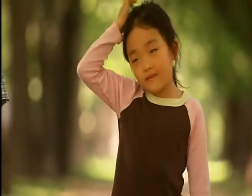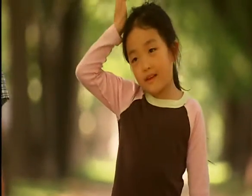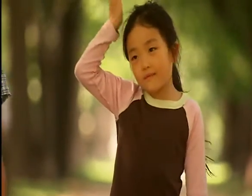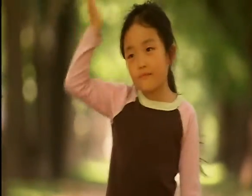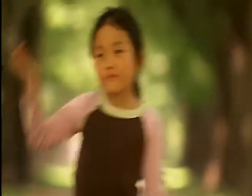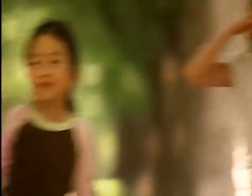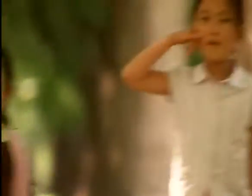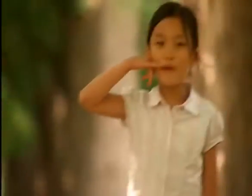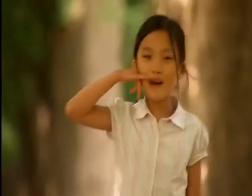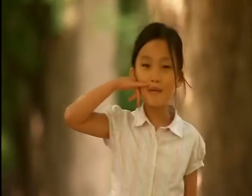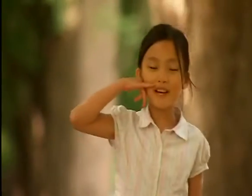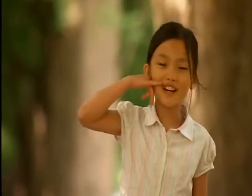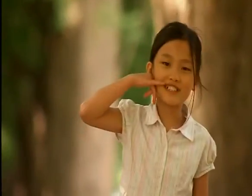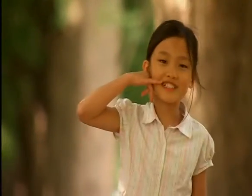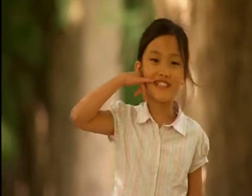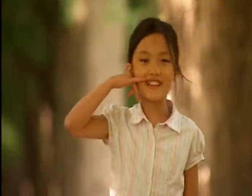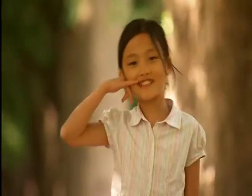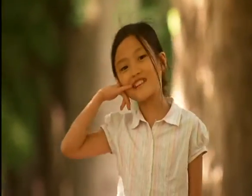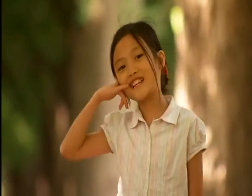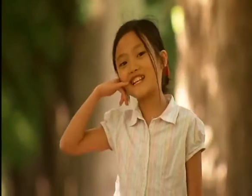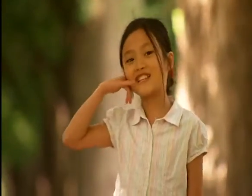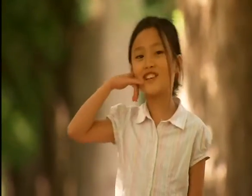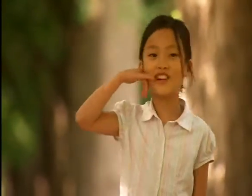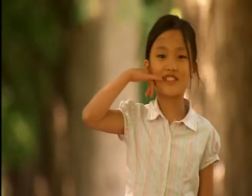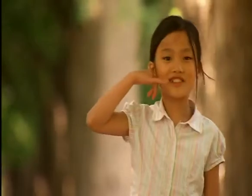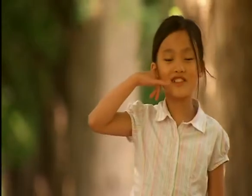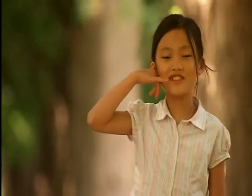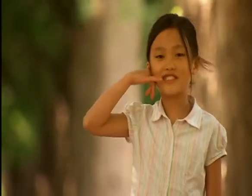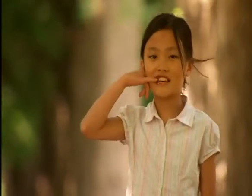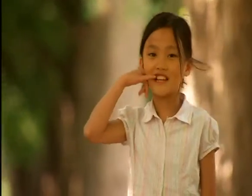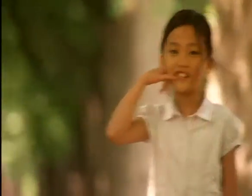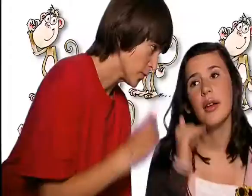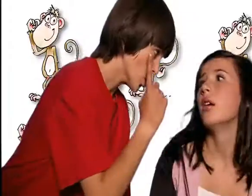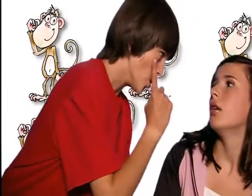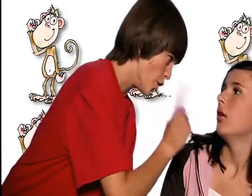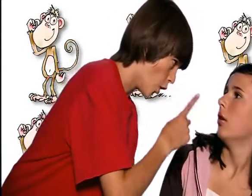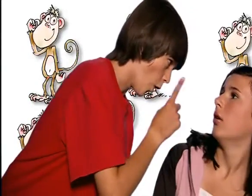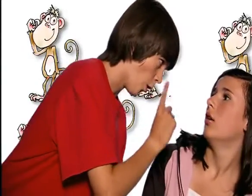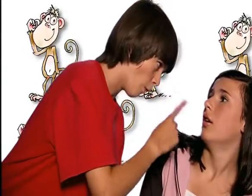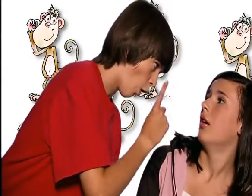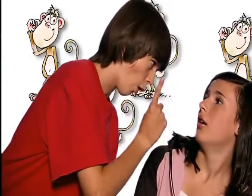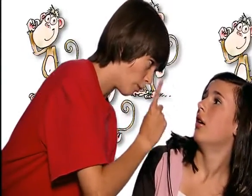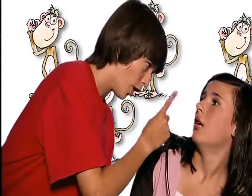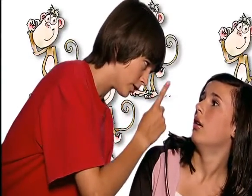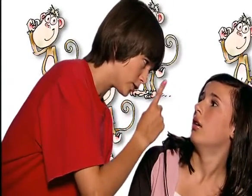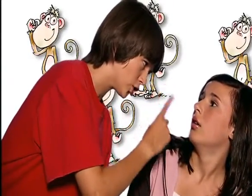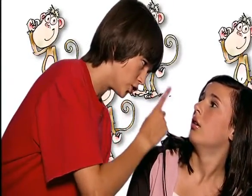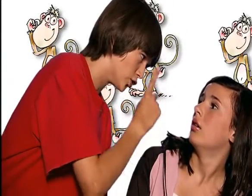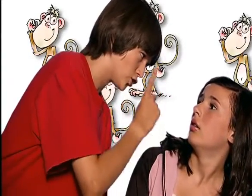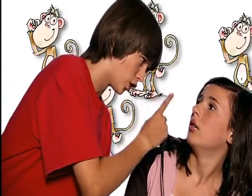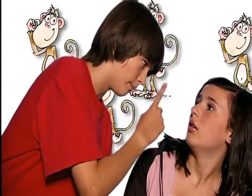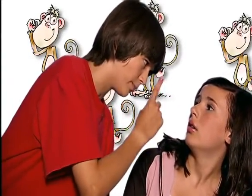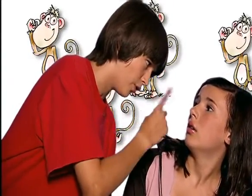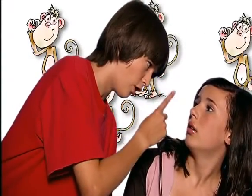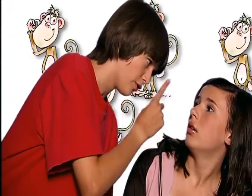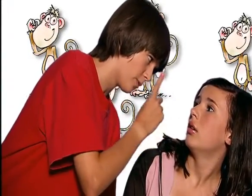head. Mama called the doctor and the doctor said, no more monkeys jumping on the